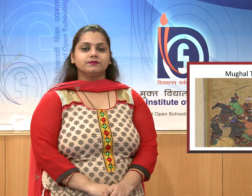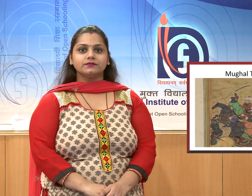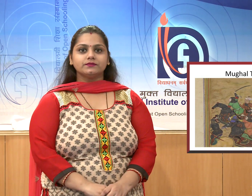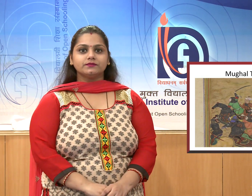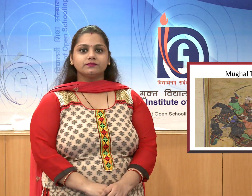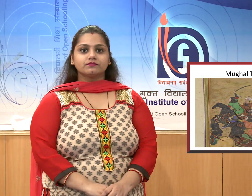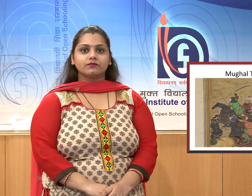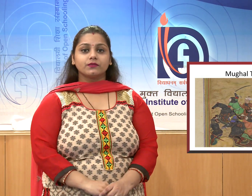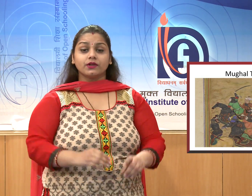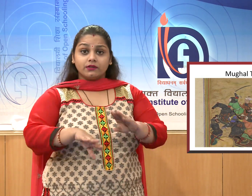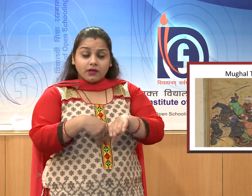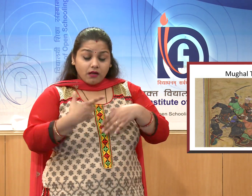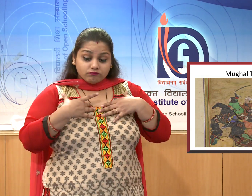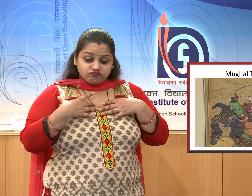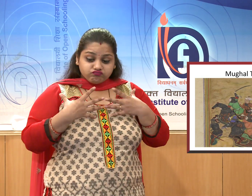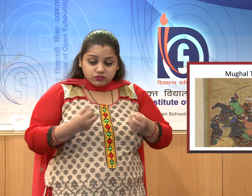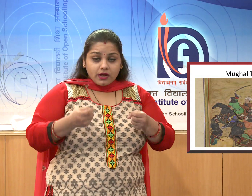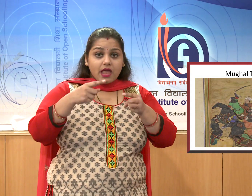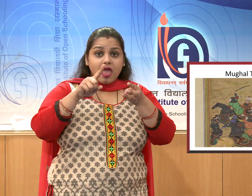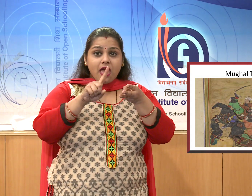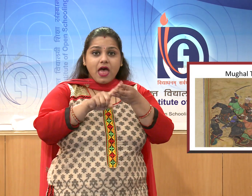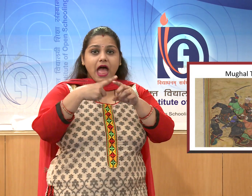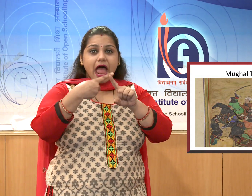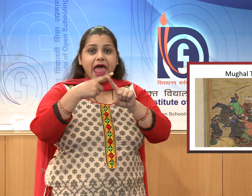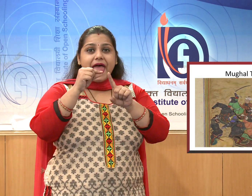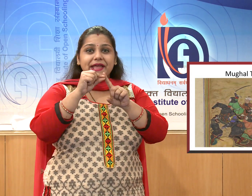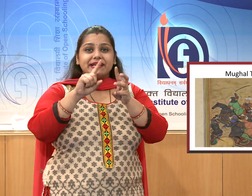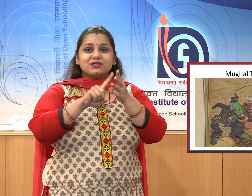He would then be expected to provide military support